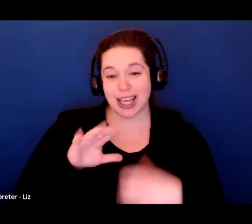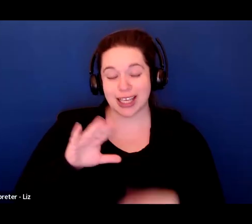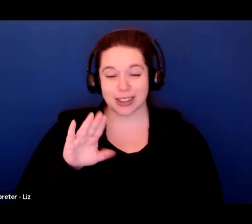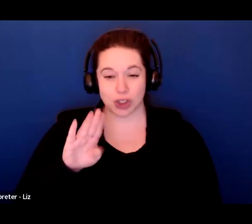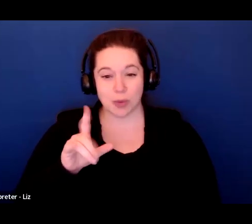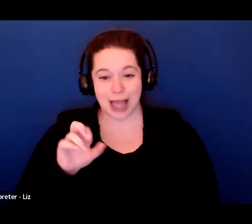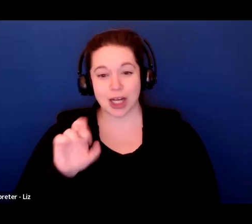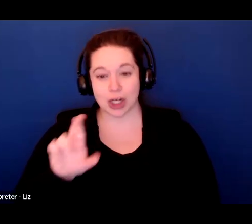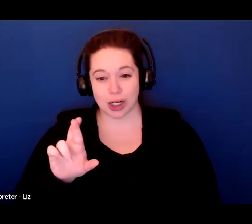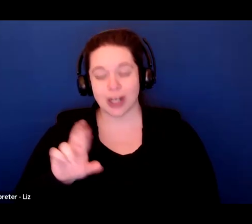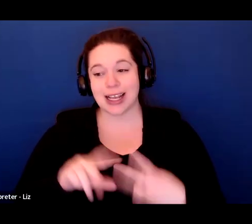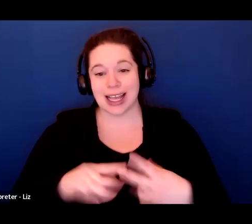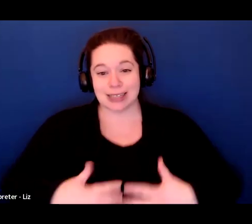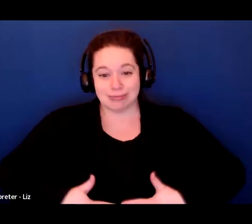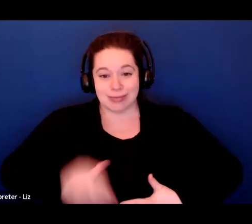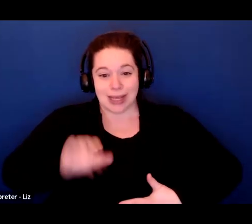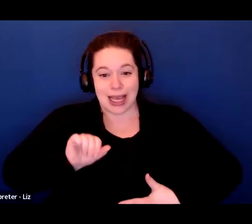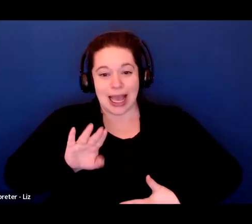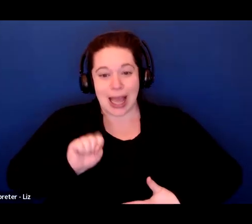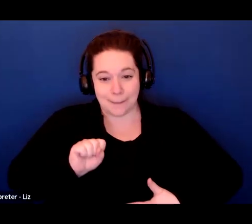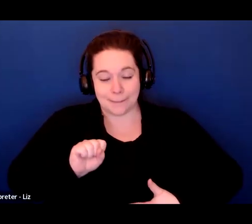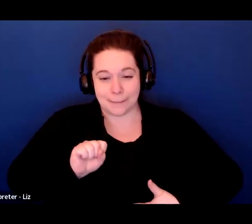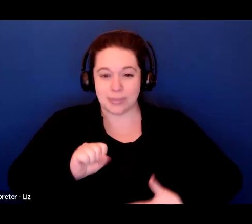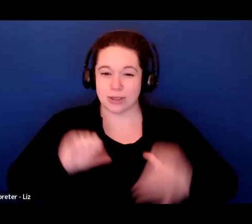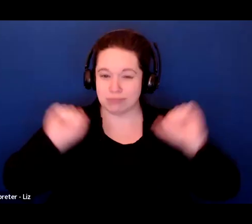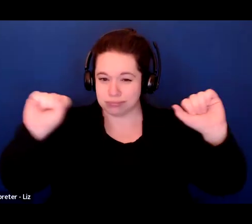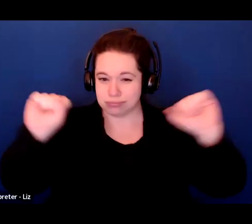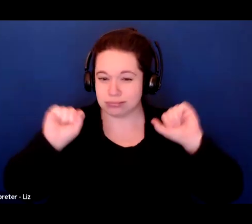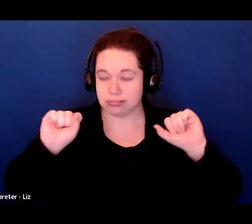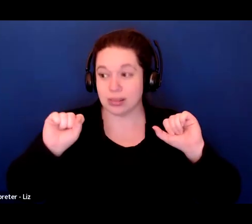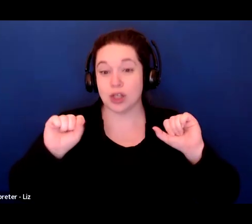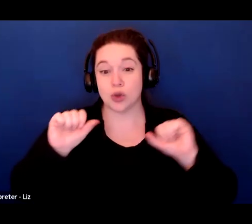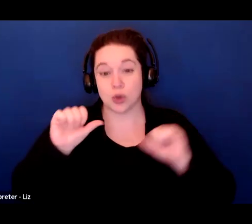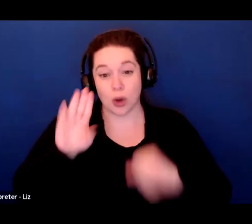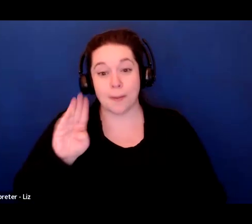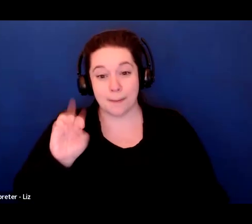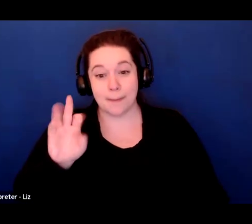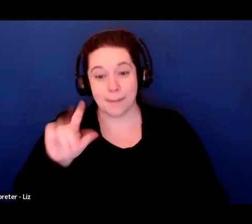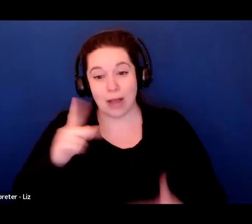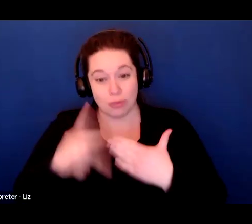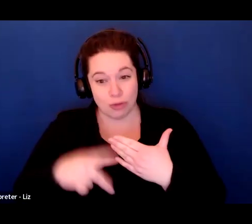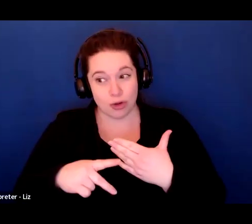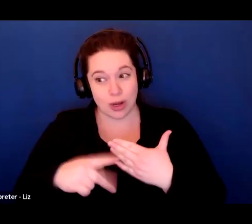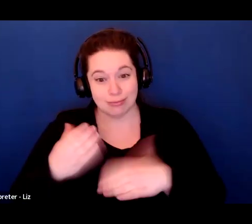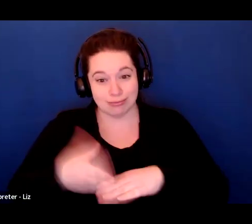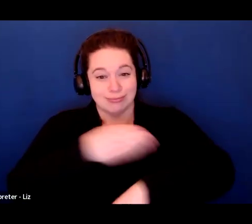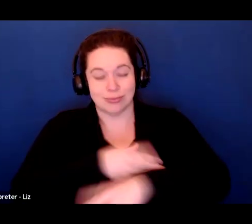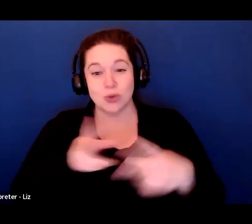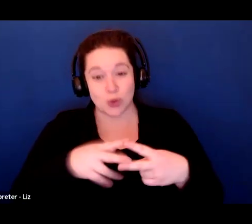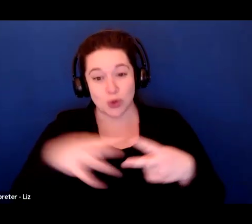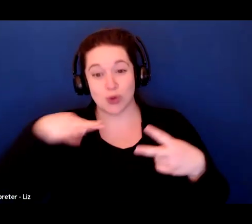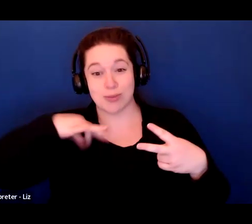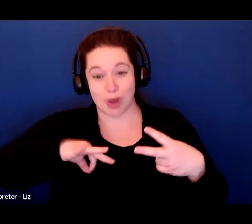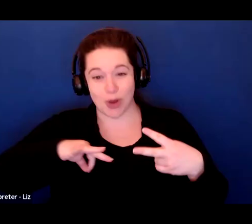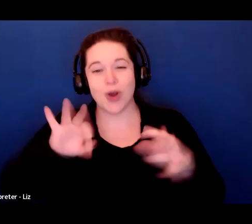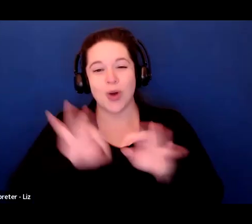abdominal muscles so that it helps your bowel program be a little bit better. Well, that's two bonuses that makes it worth moving those